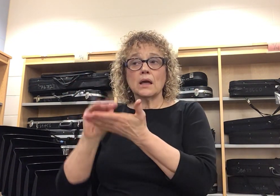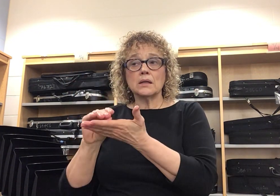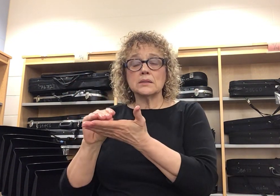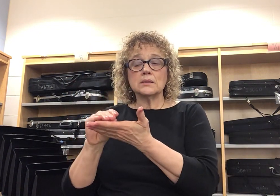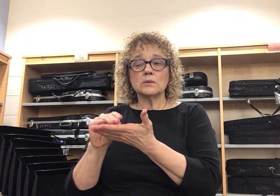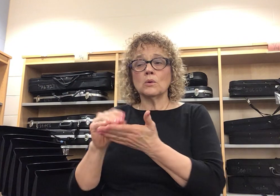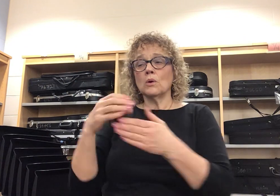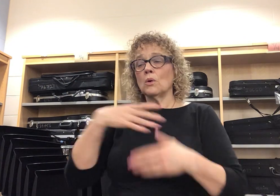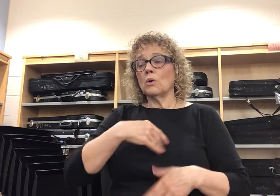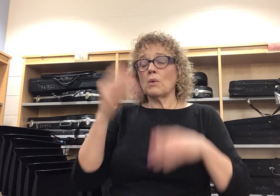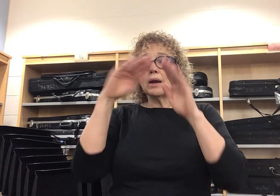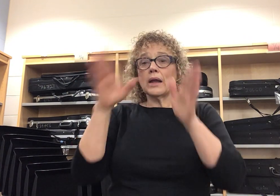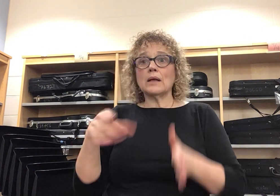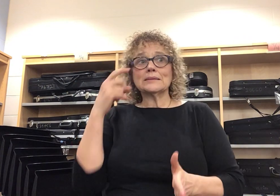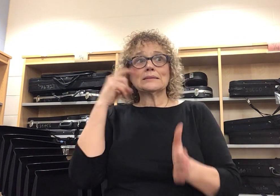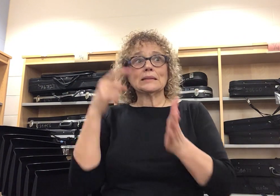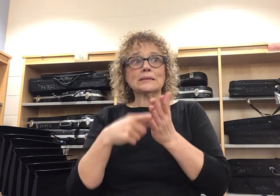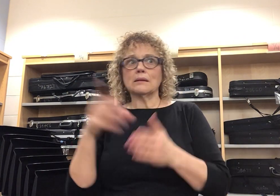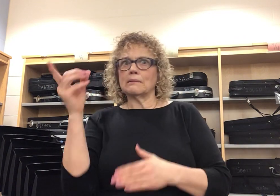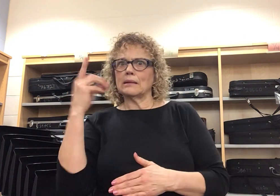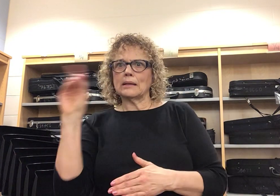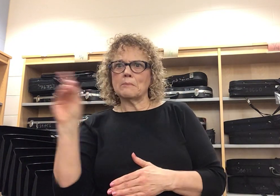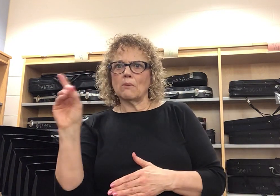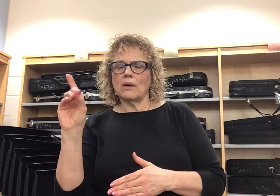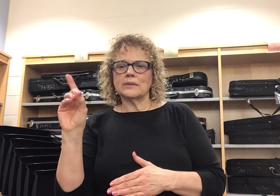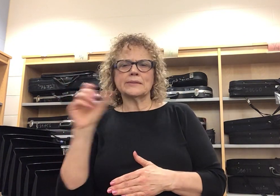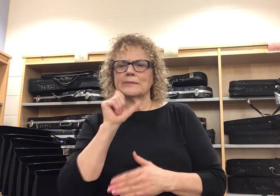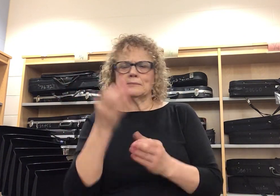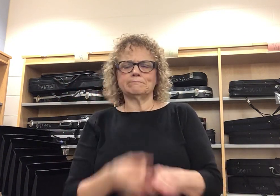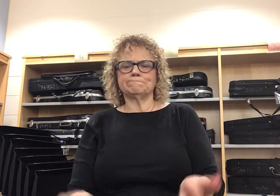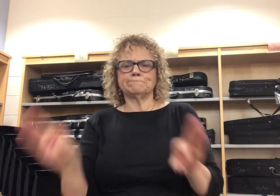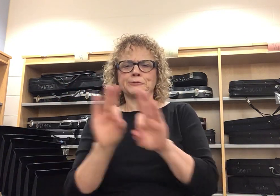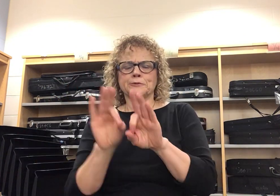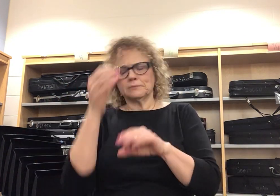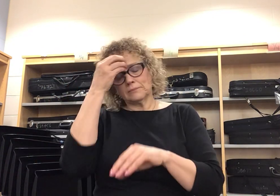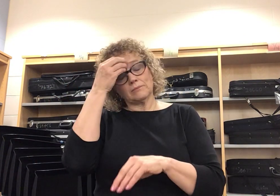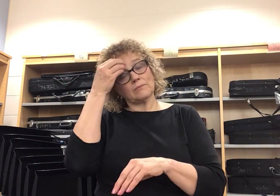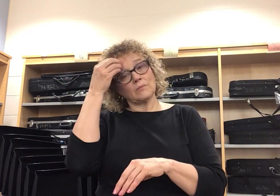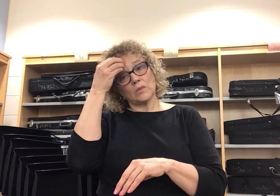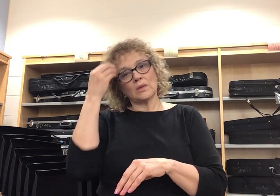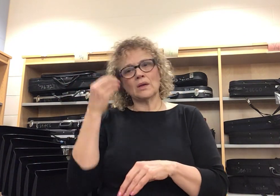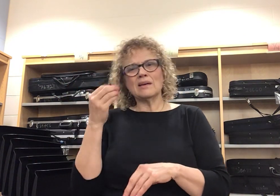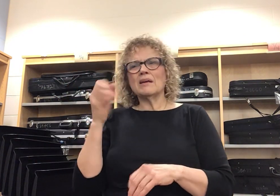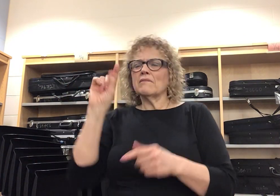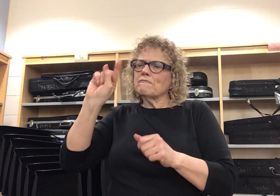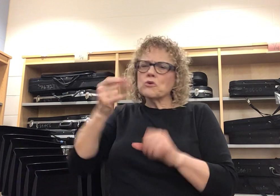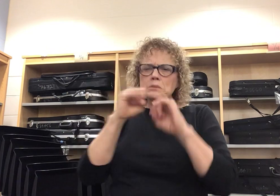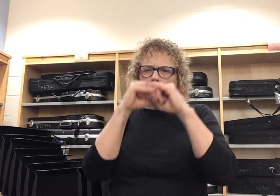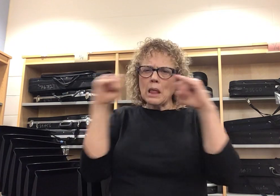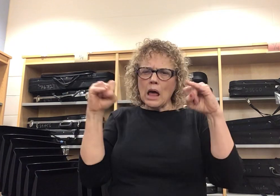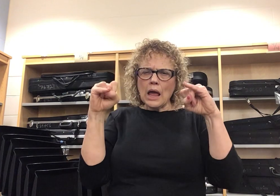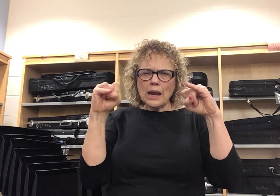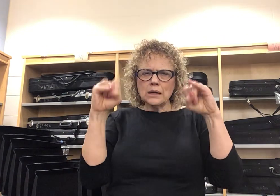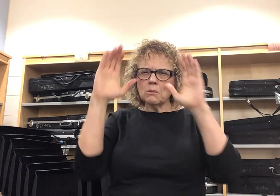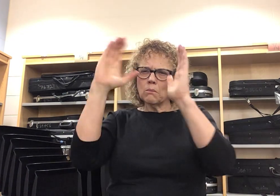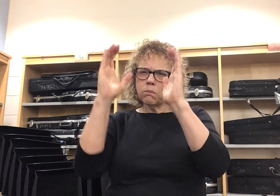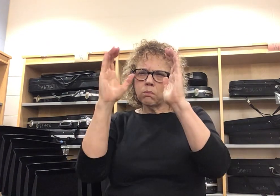says Washington and then AP in parentheses. Who can tell me what the AP stands for?